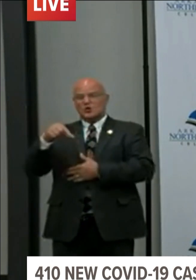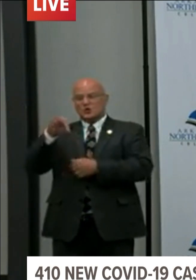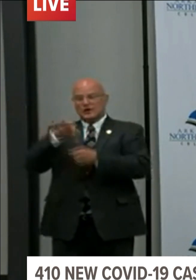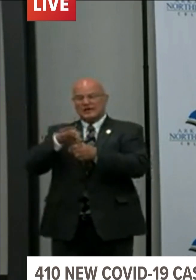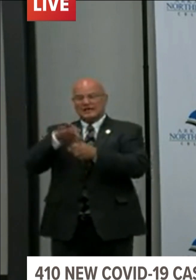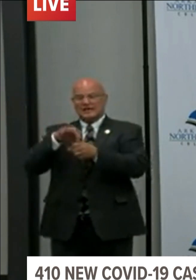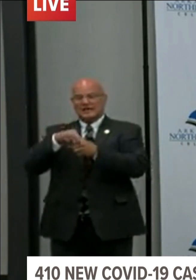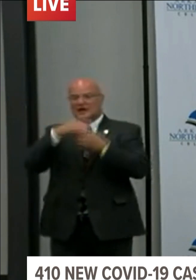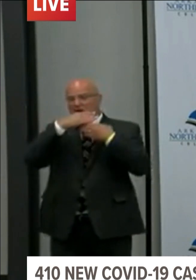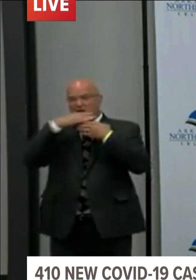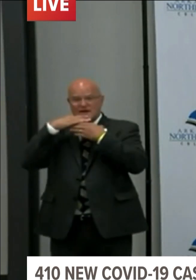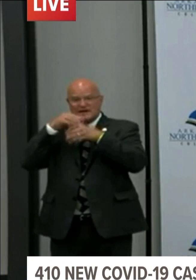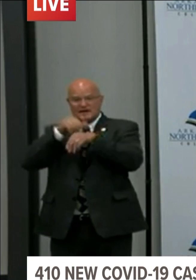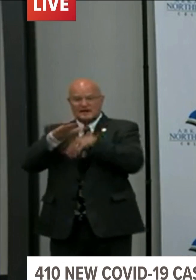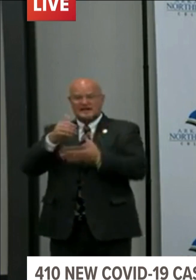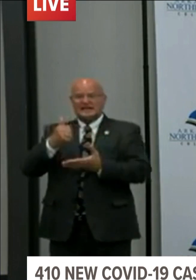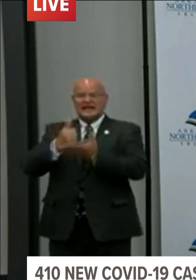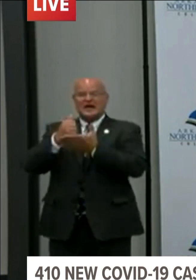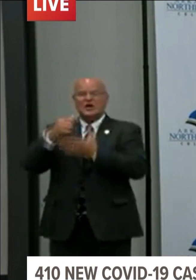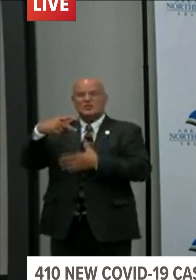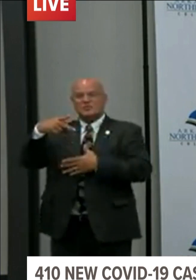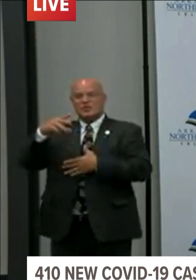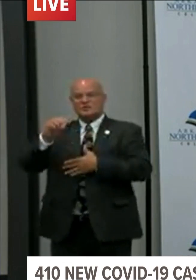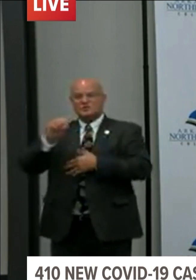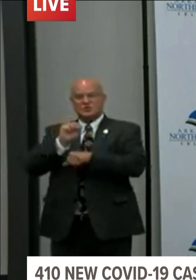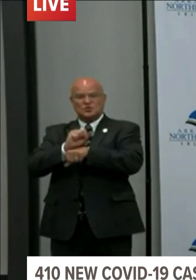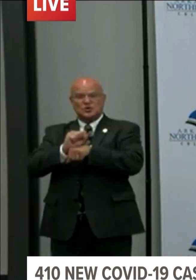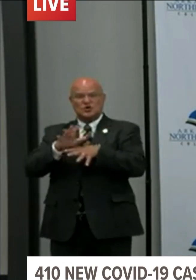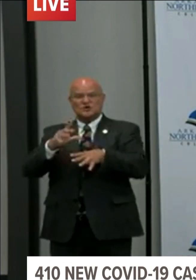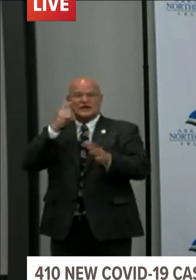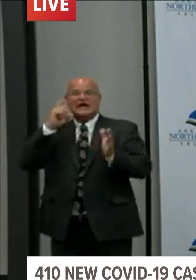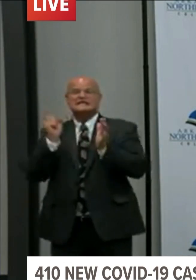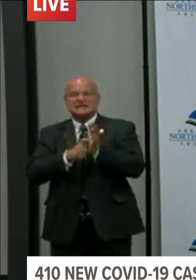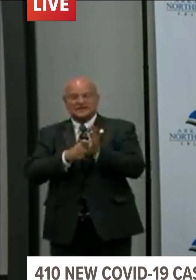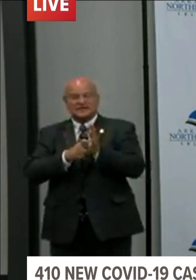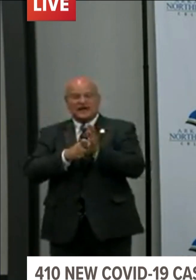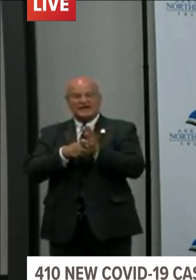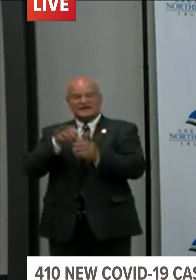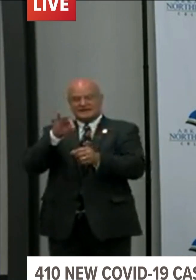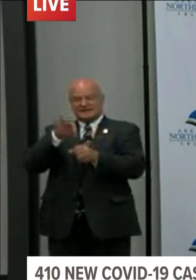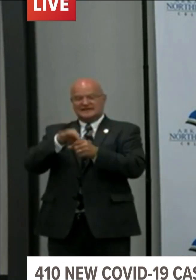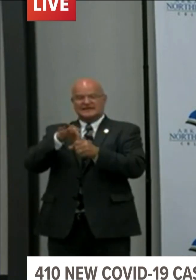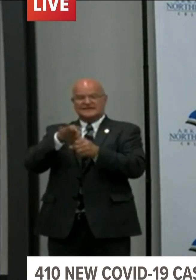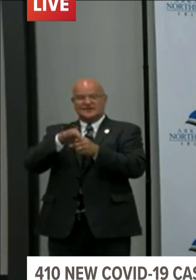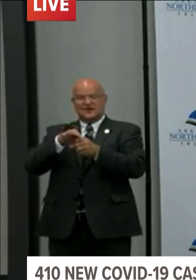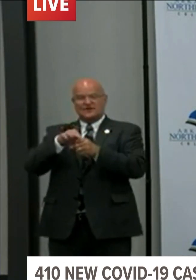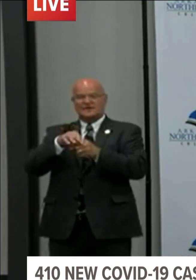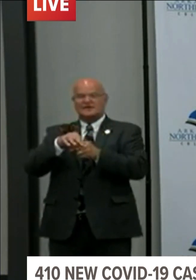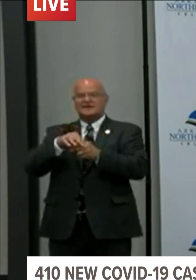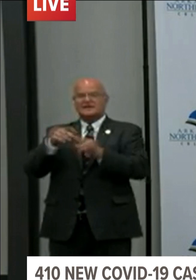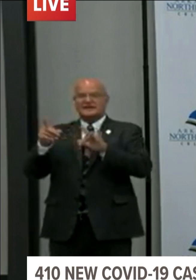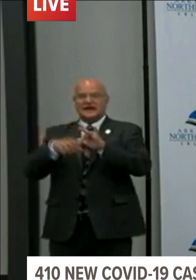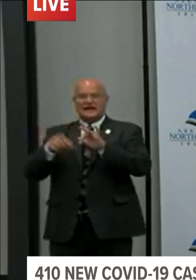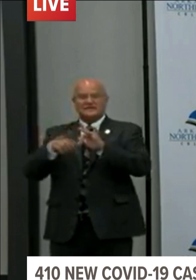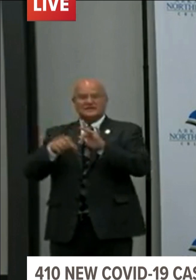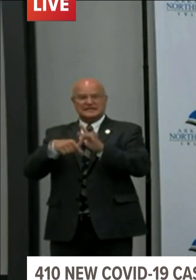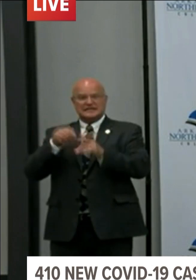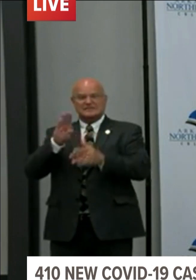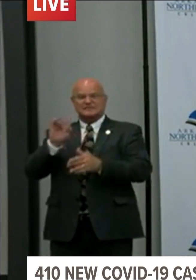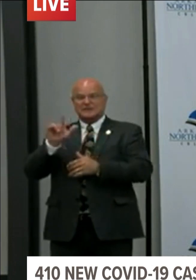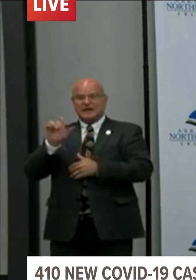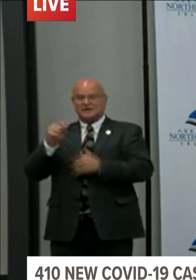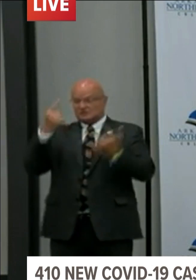return envelopes to help postal workers more easily identify mail-in ballots ahead of November's election. Is this something that you would consider in Arkansas?